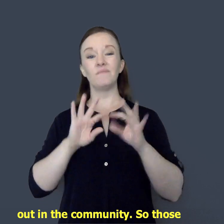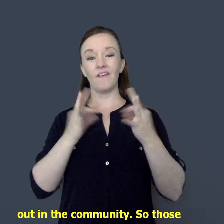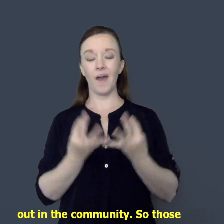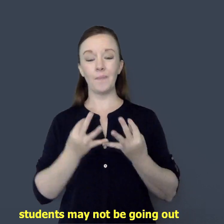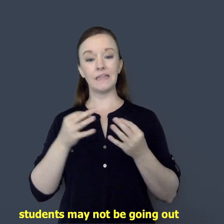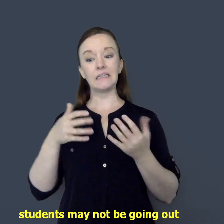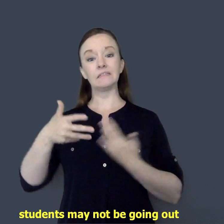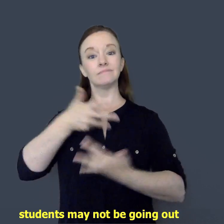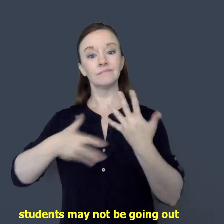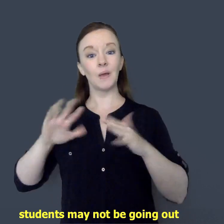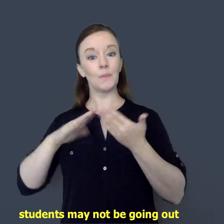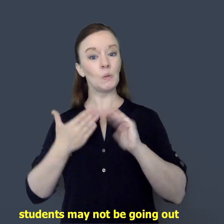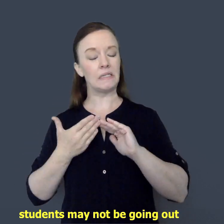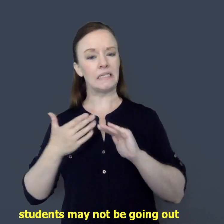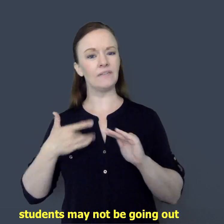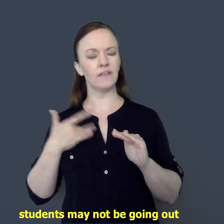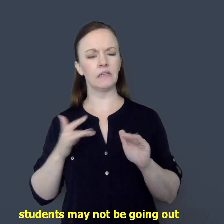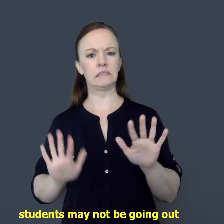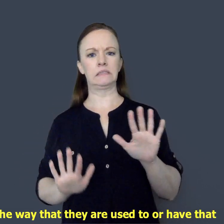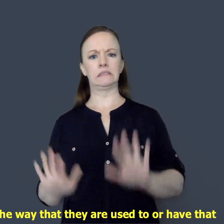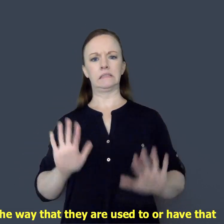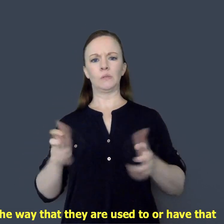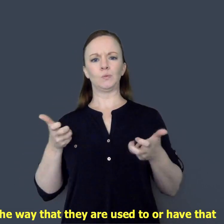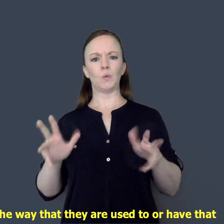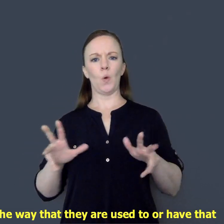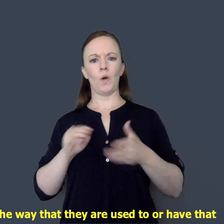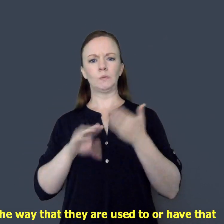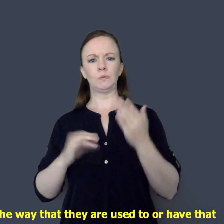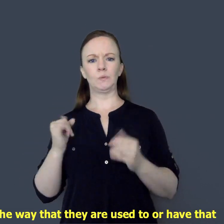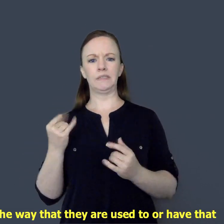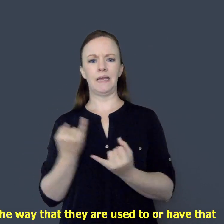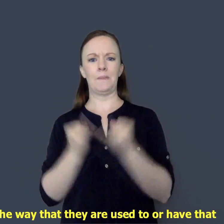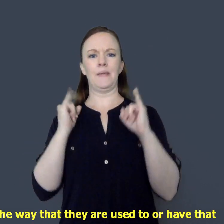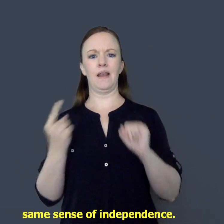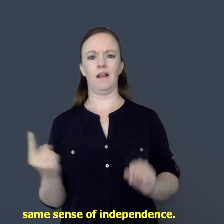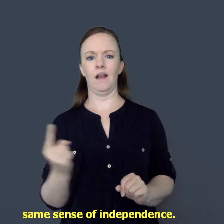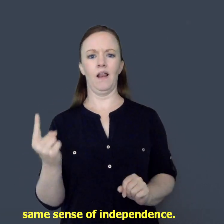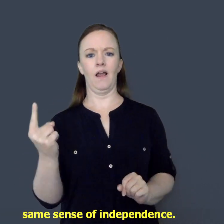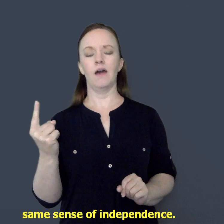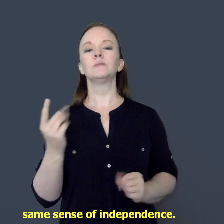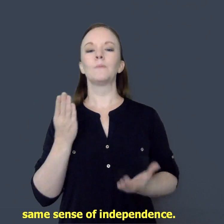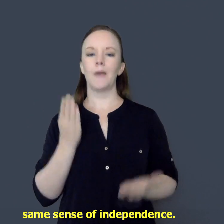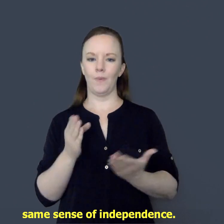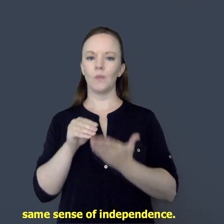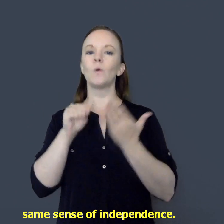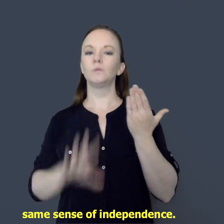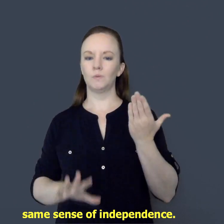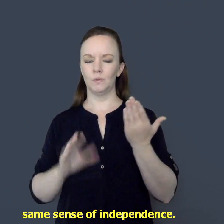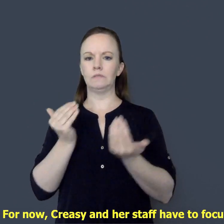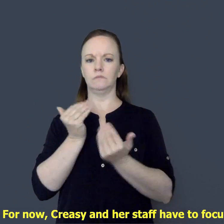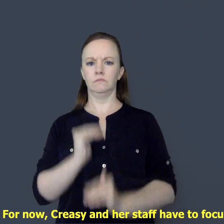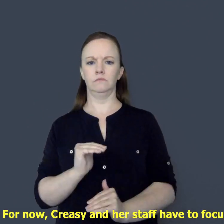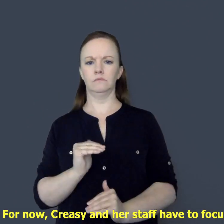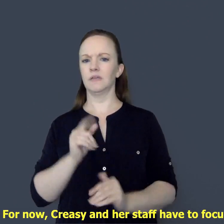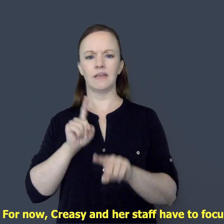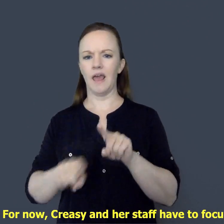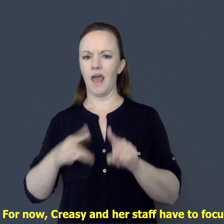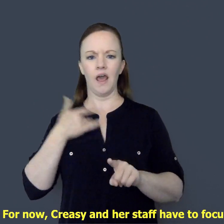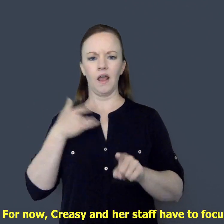those students may not be going out in the ways that they are used to or have that same sense of independence. For now, Creasy and her staff